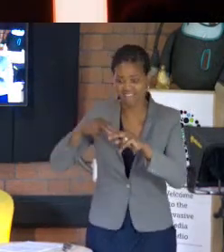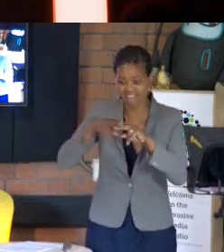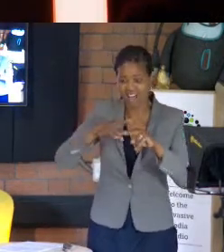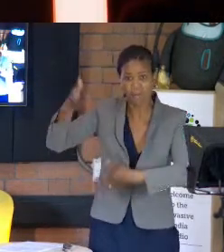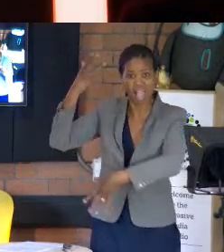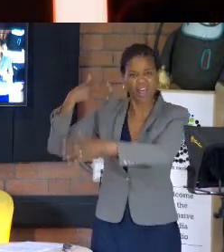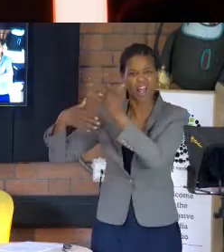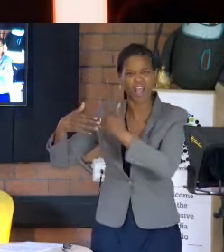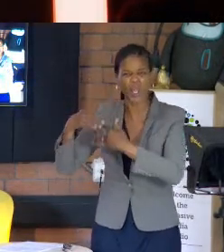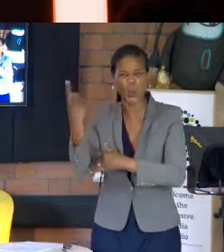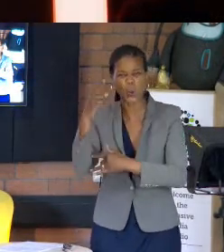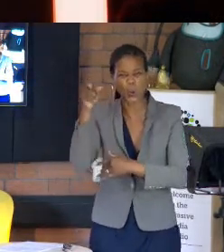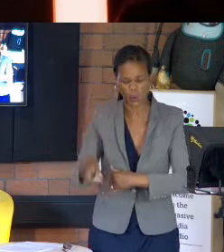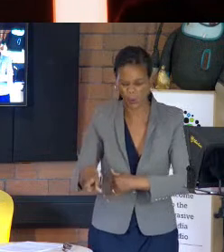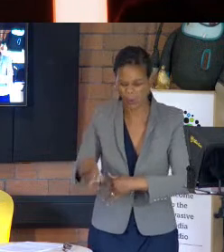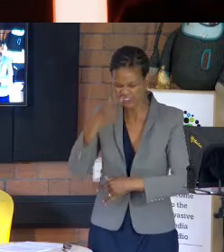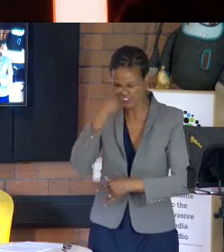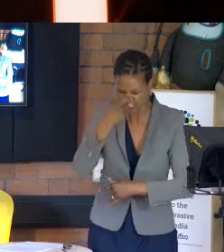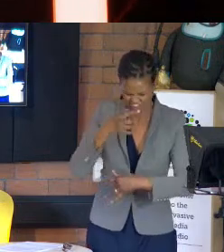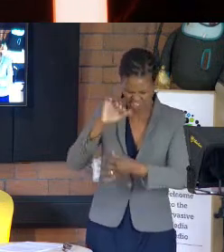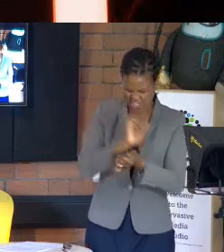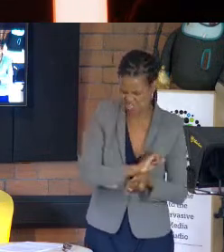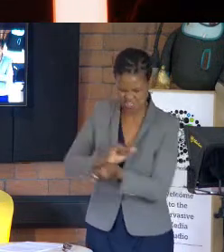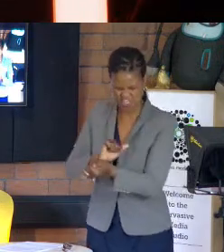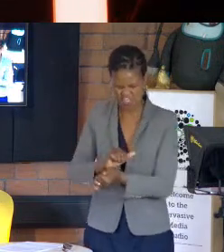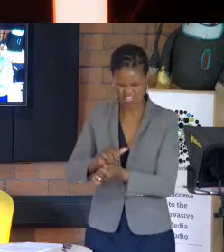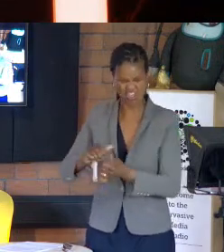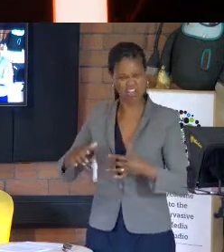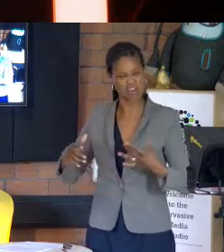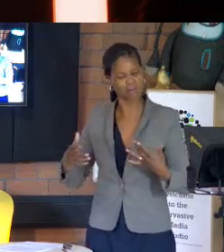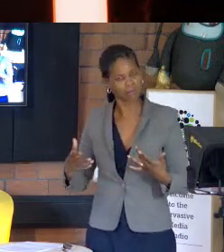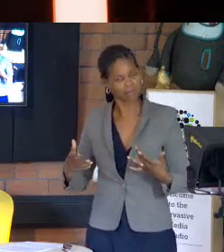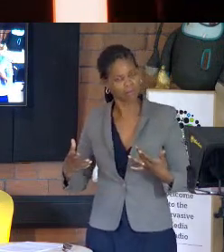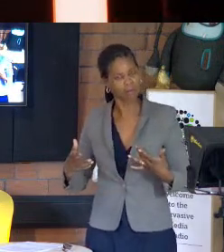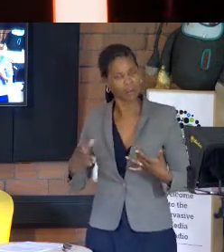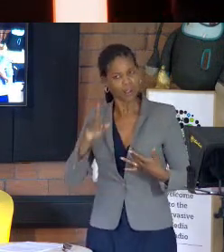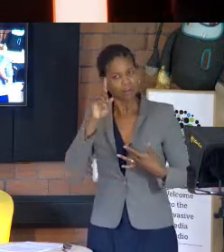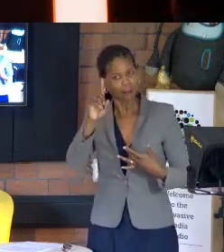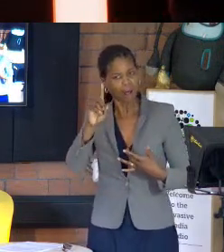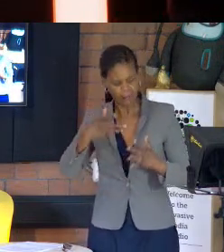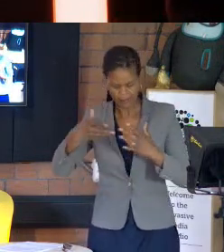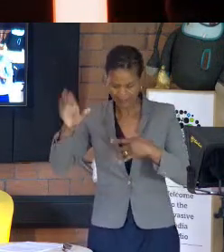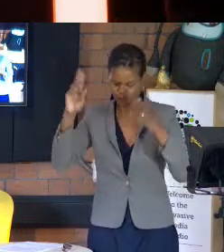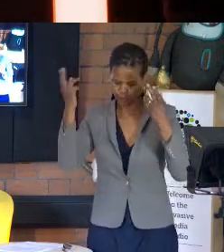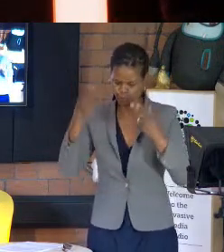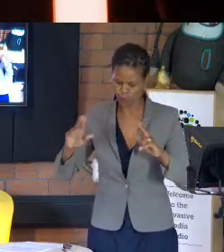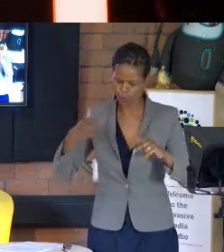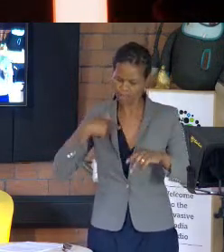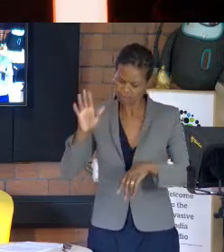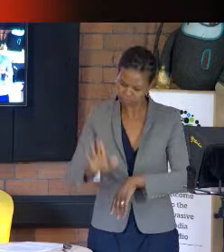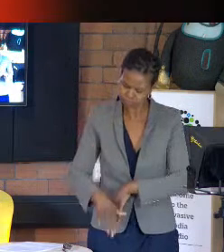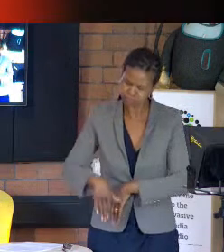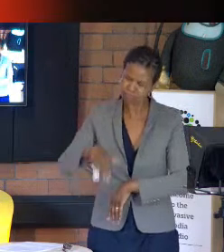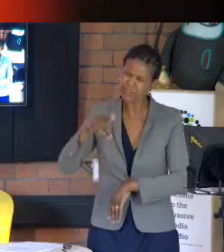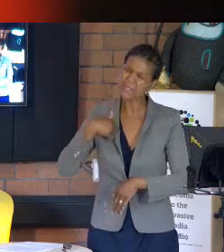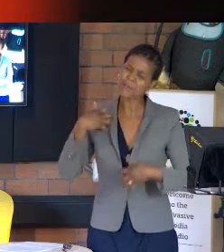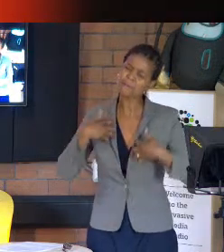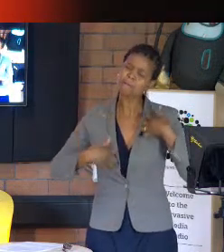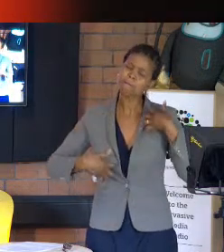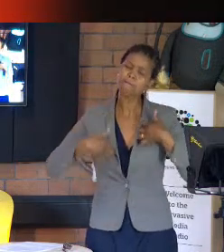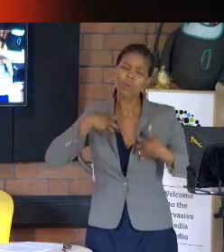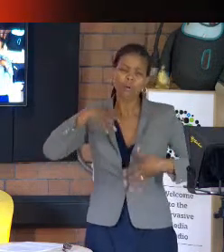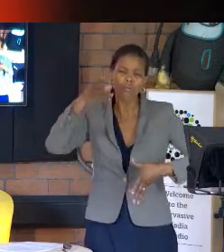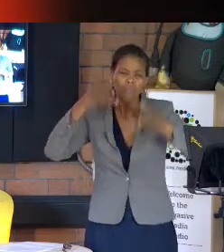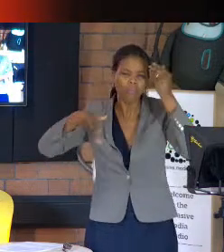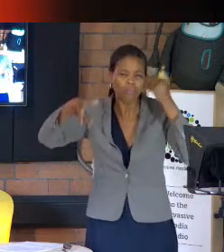were savages and dumb. But many years after leaving school, my interest started to grow. And that